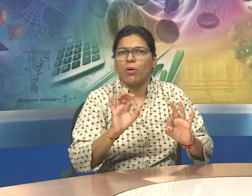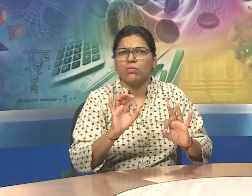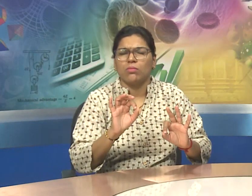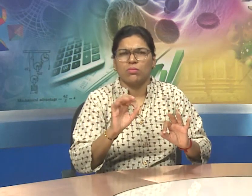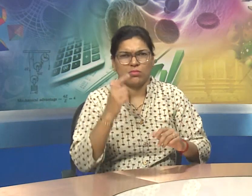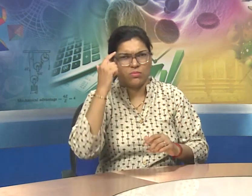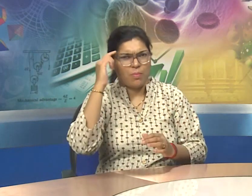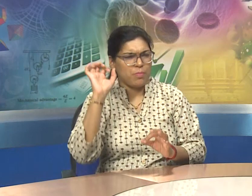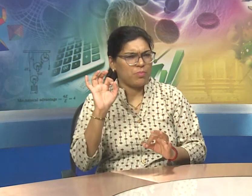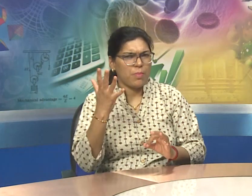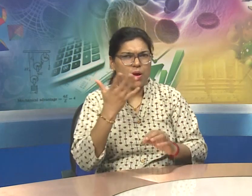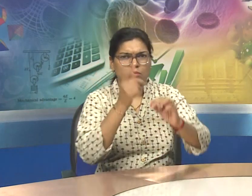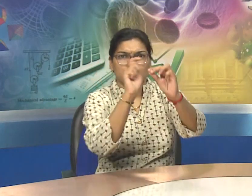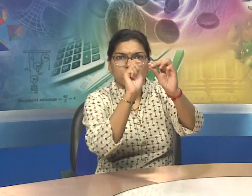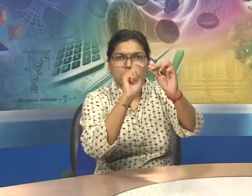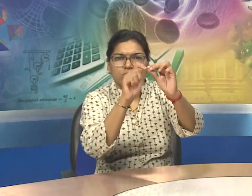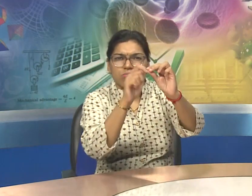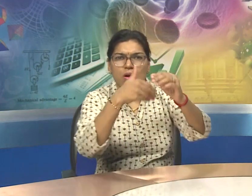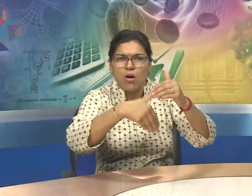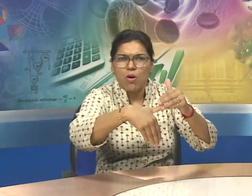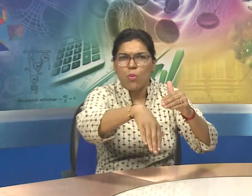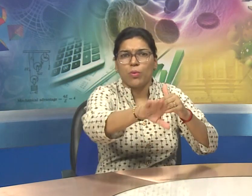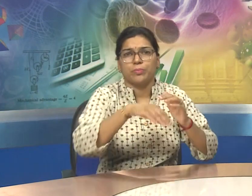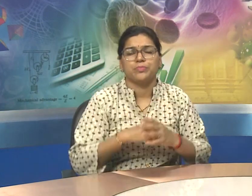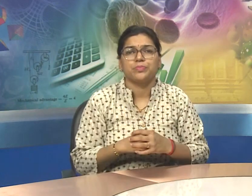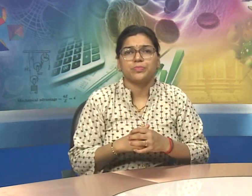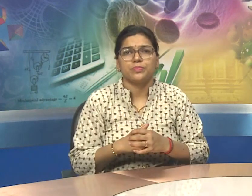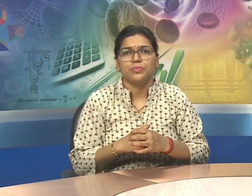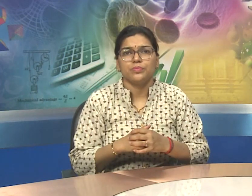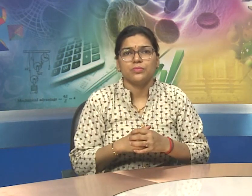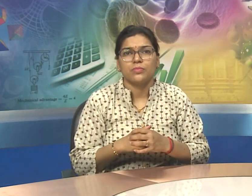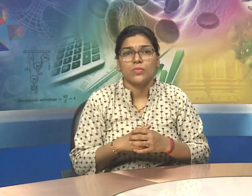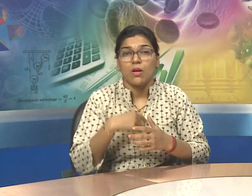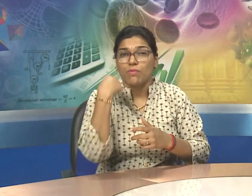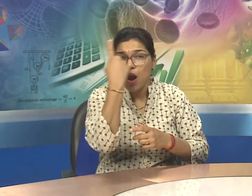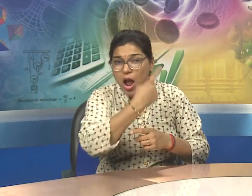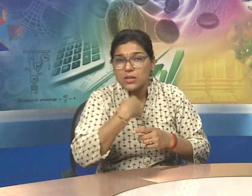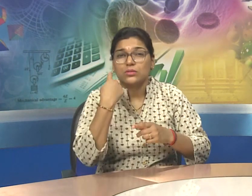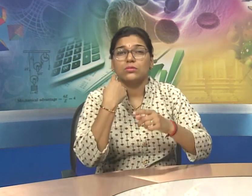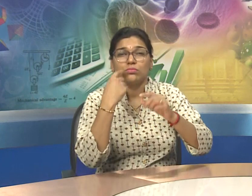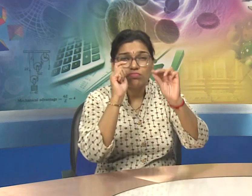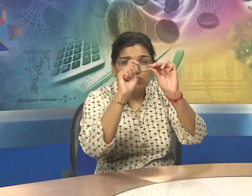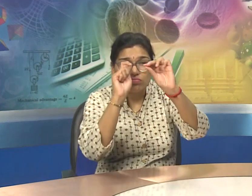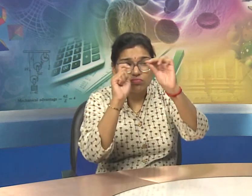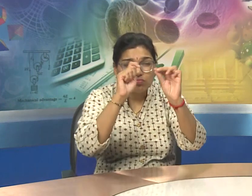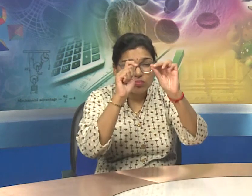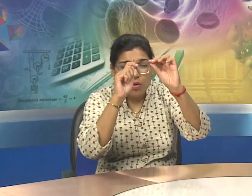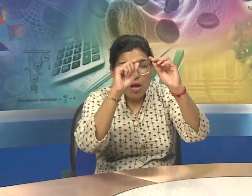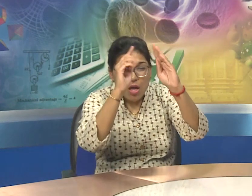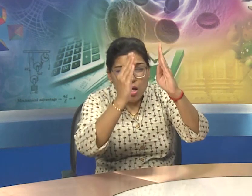he couldn't move and stood staring at the young stone carver, working at the